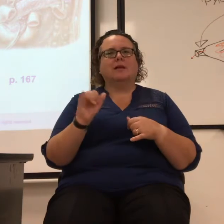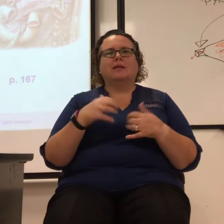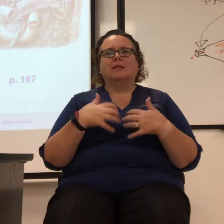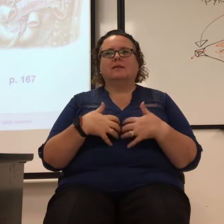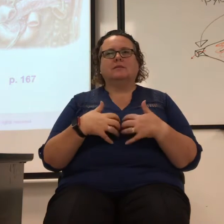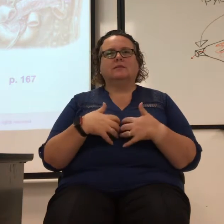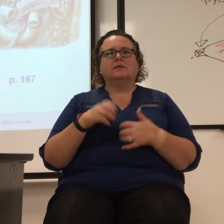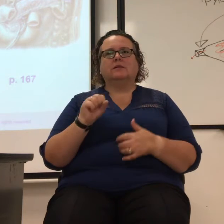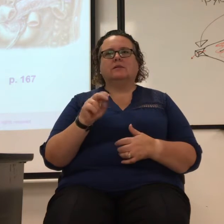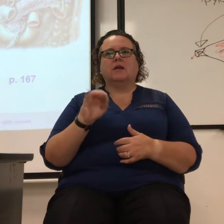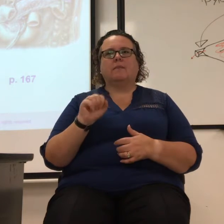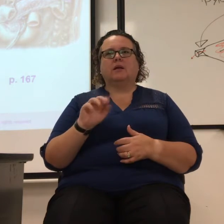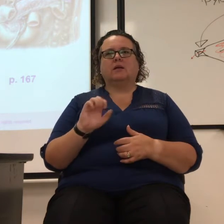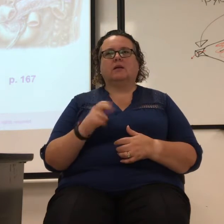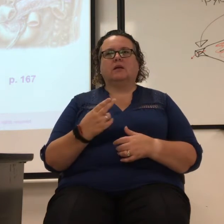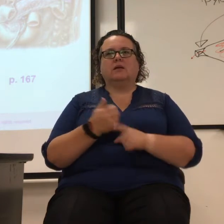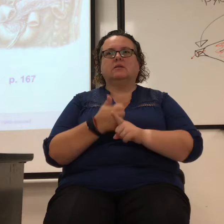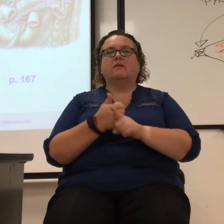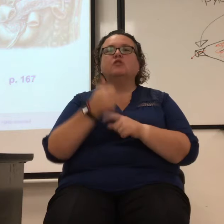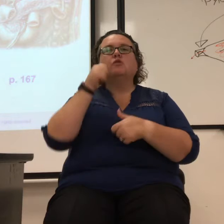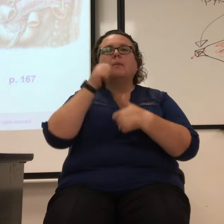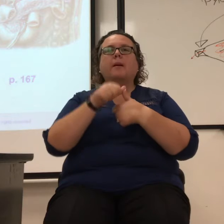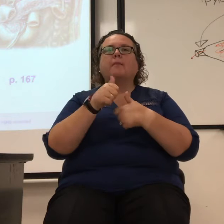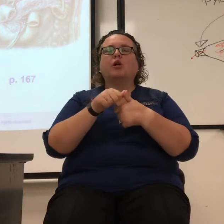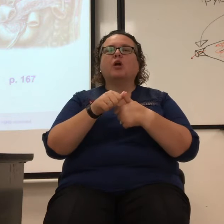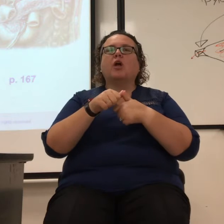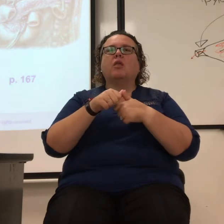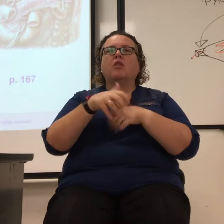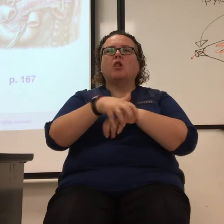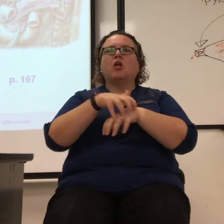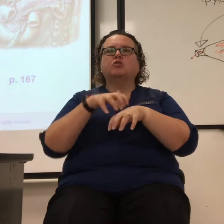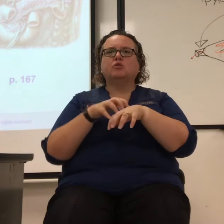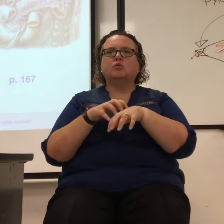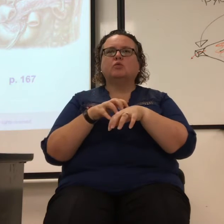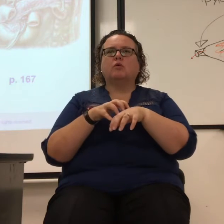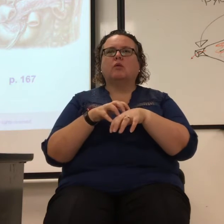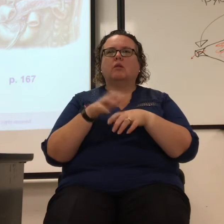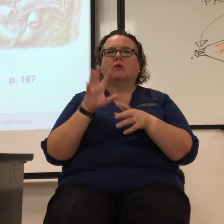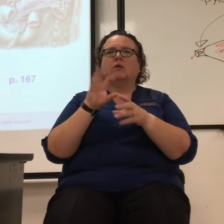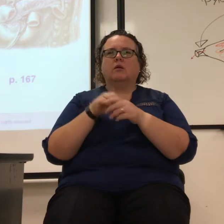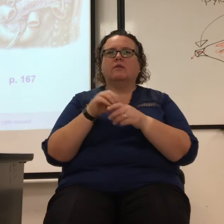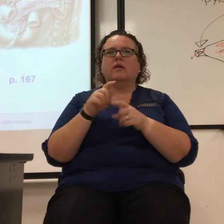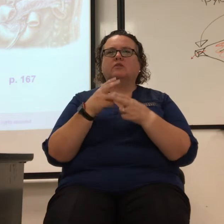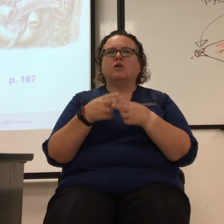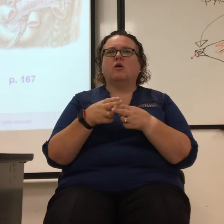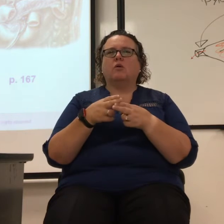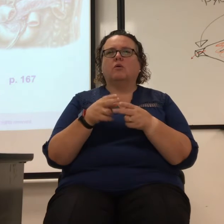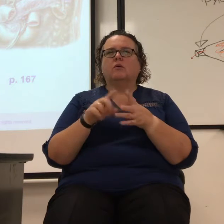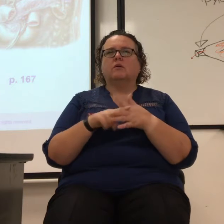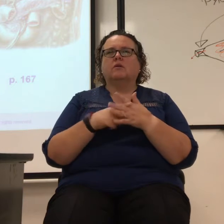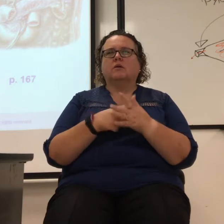longitudinal grooves are called in the stomach? Starts with an R. Rugae.